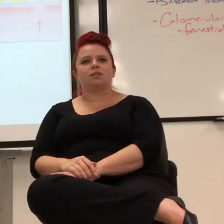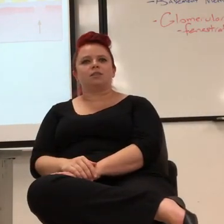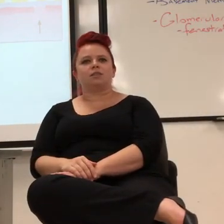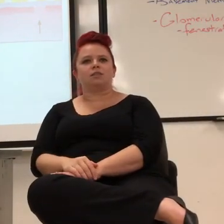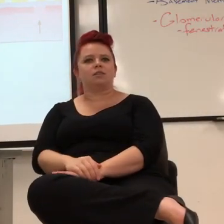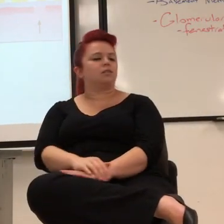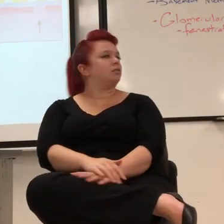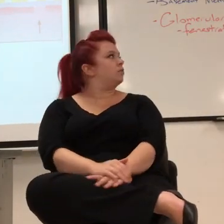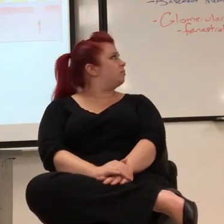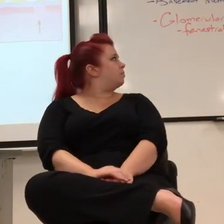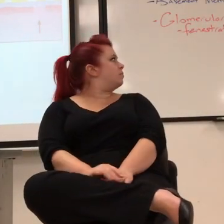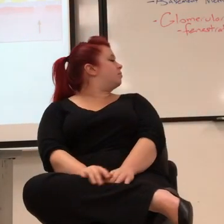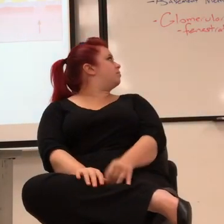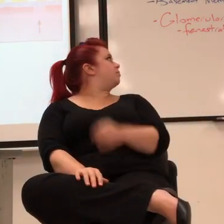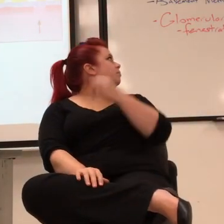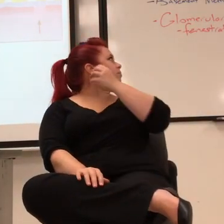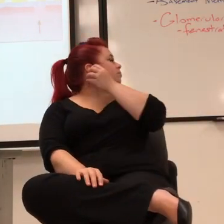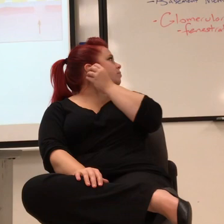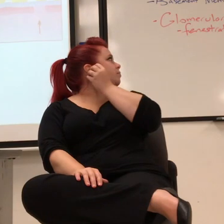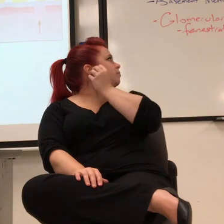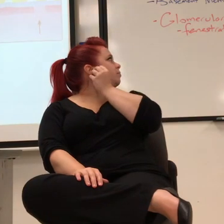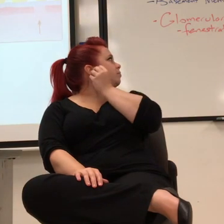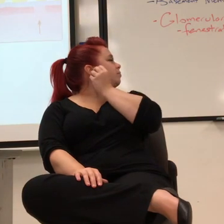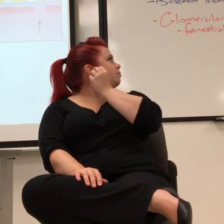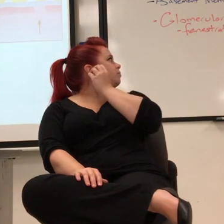Like they're all, here's one big cell.